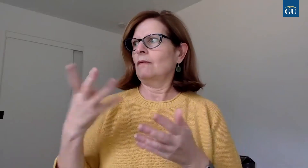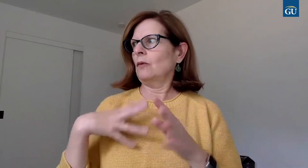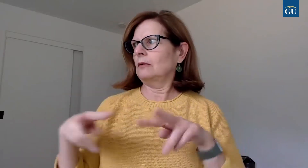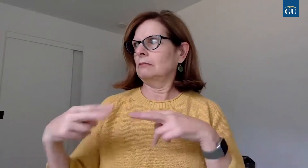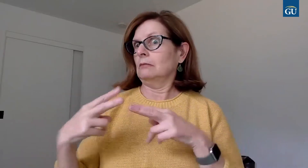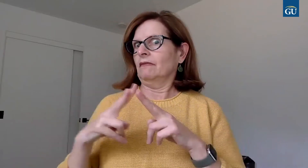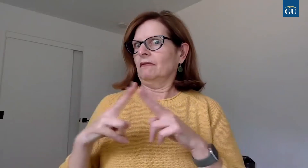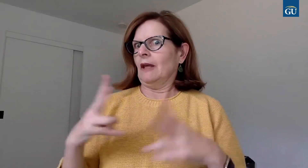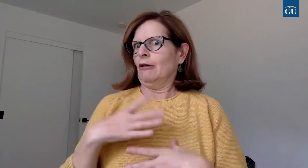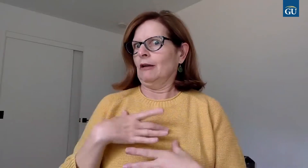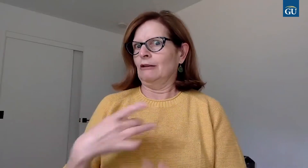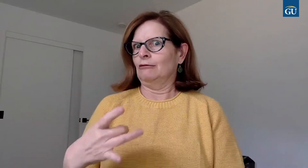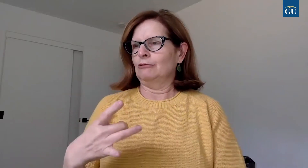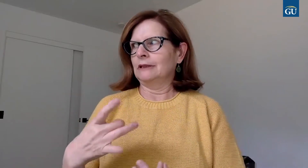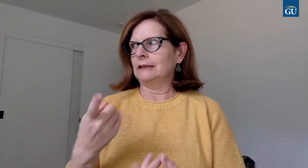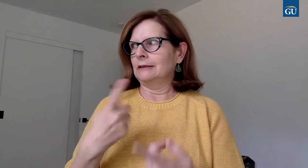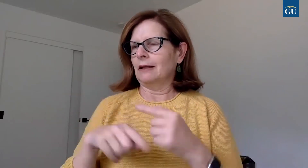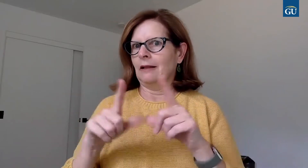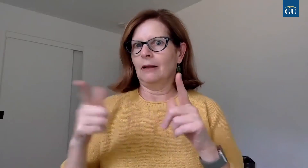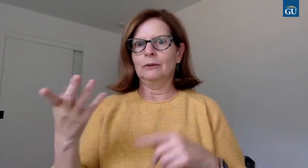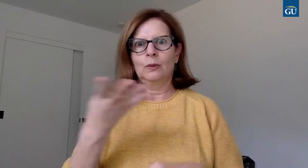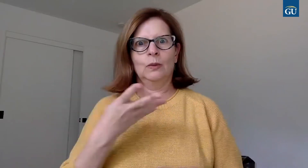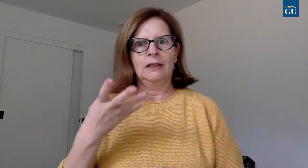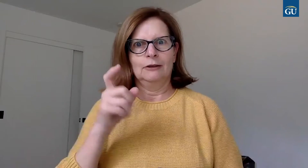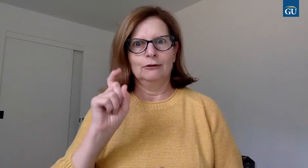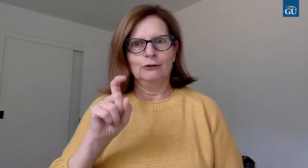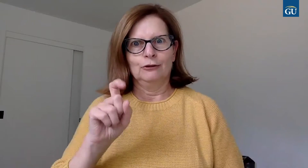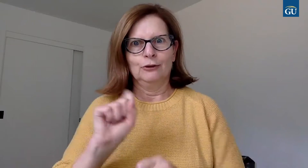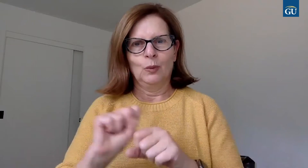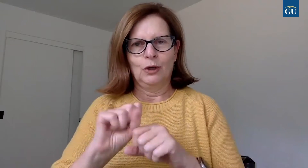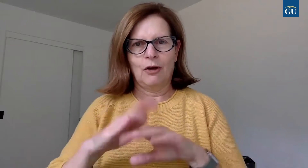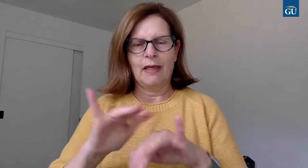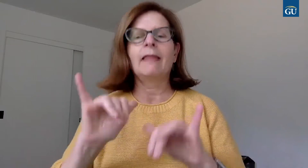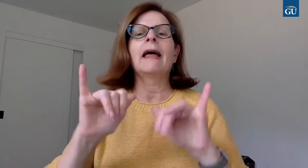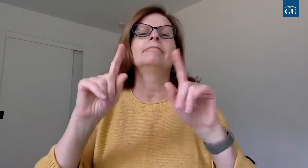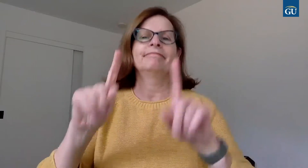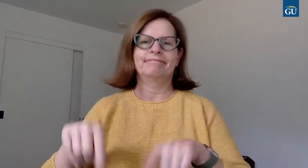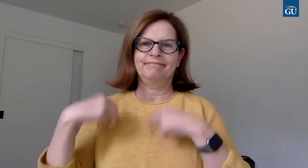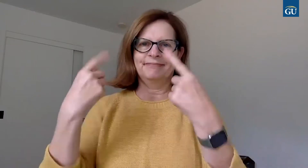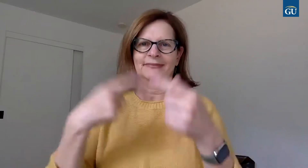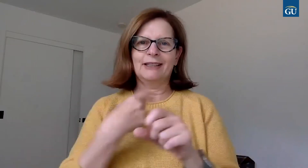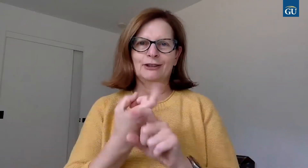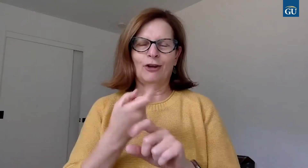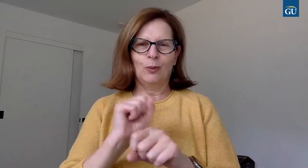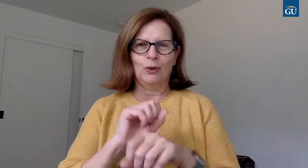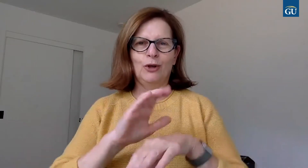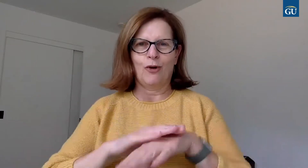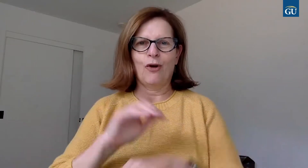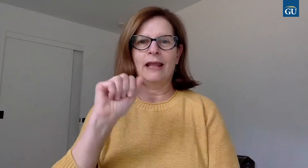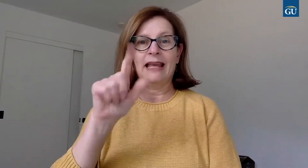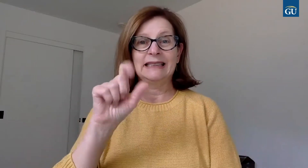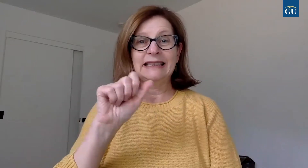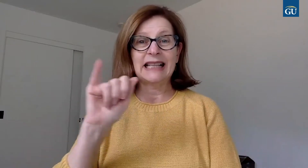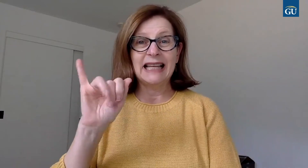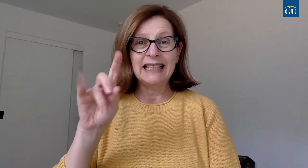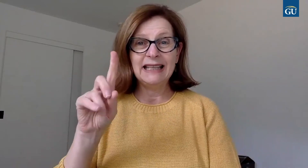All four of us were very interested and thought we should work on this. Ever since then, I began working